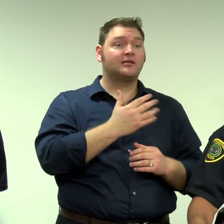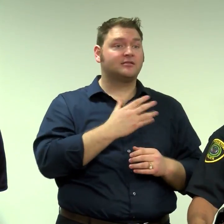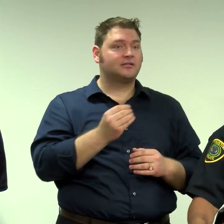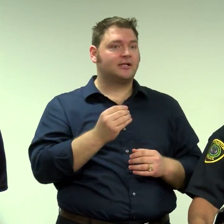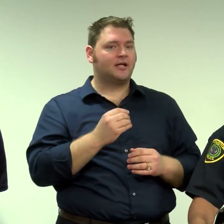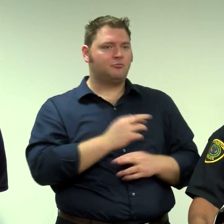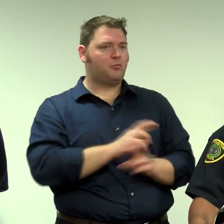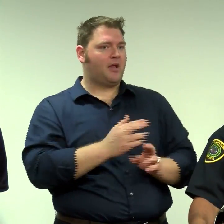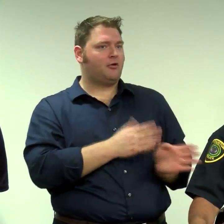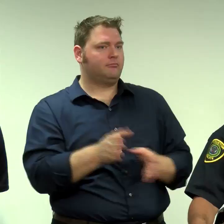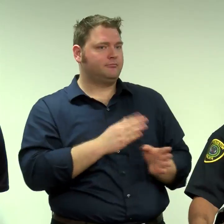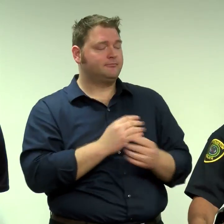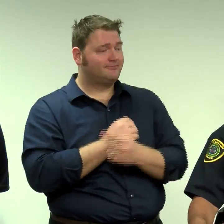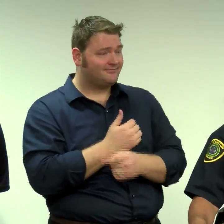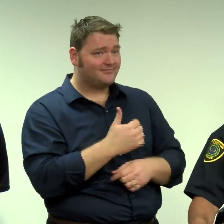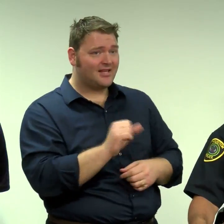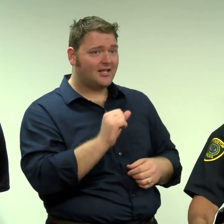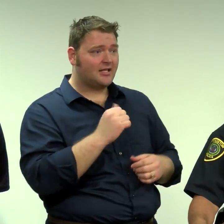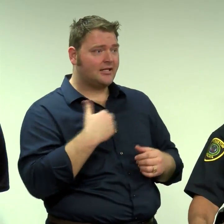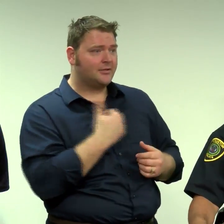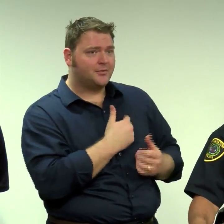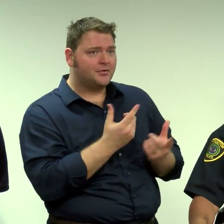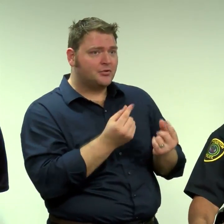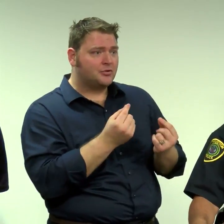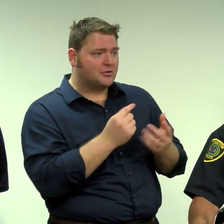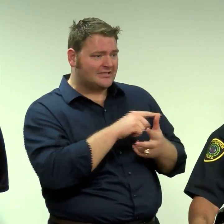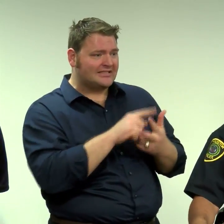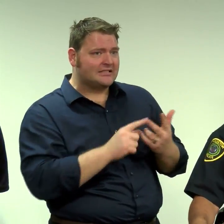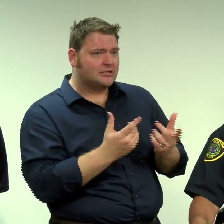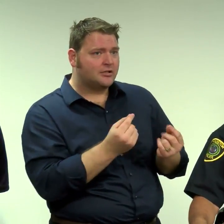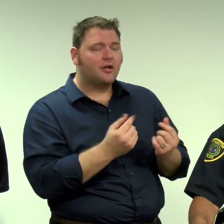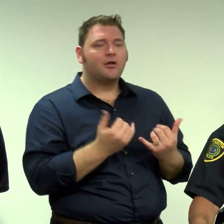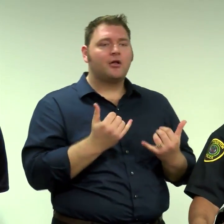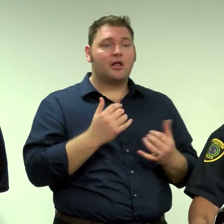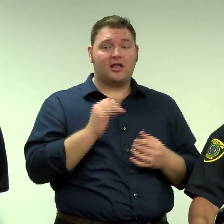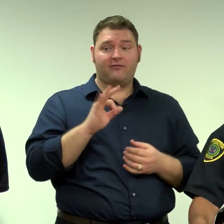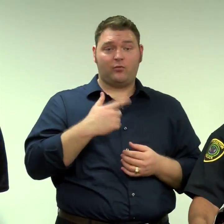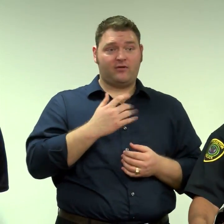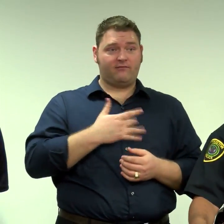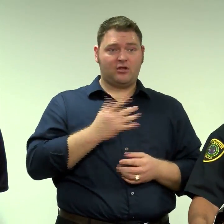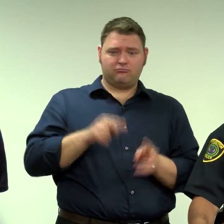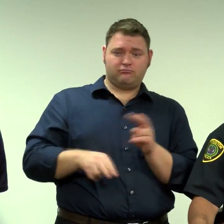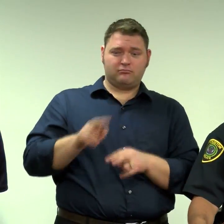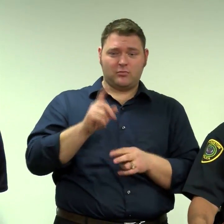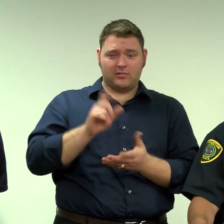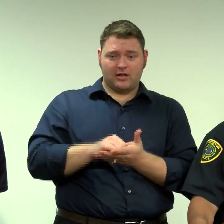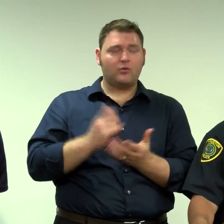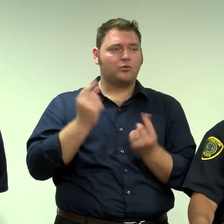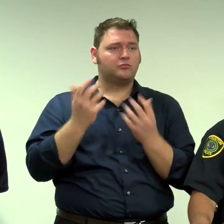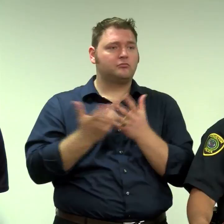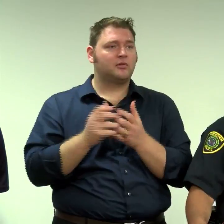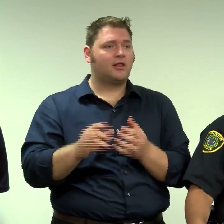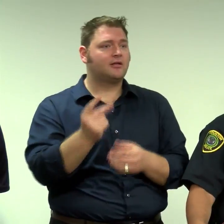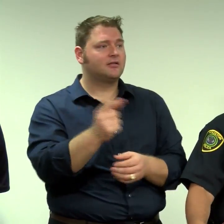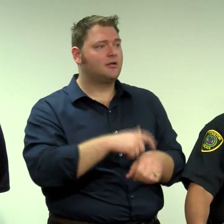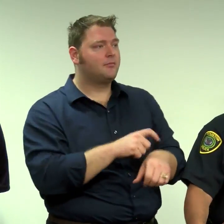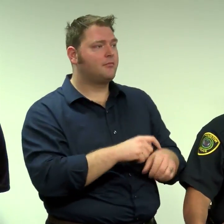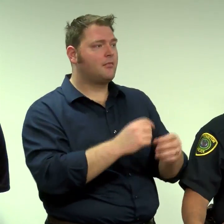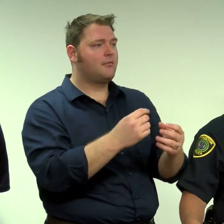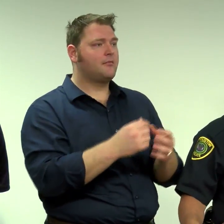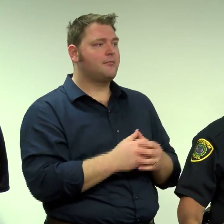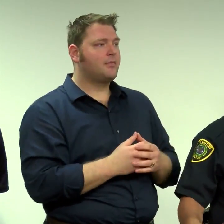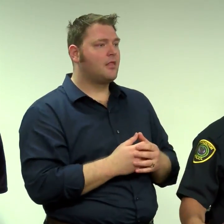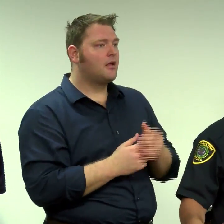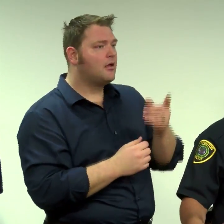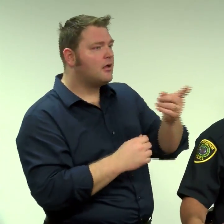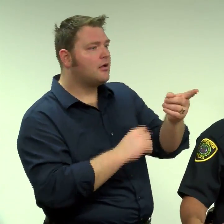time, but as soon as we go into recovery phase or we see a need for that, we will assess at that time. Well, you're at the podium.